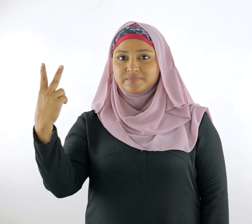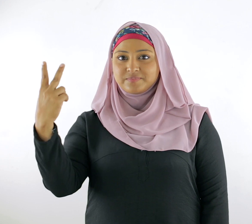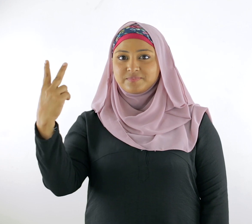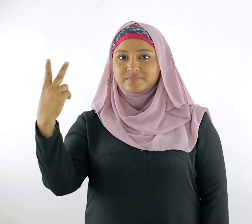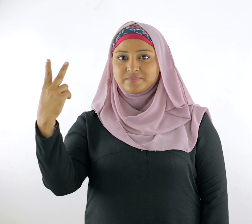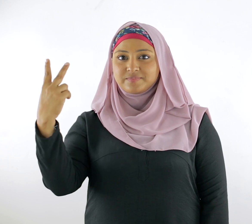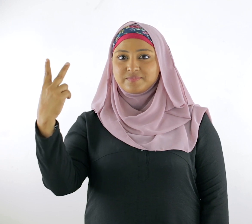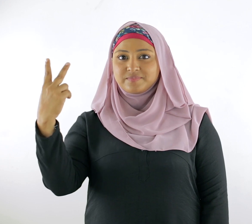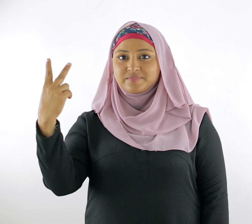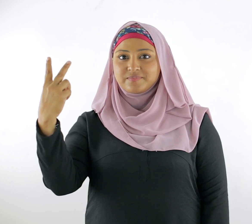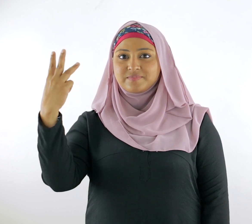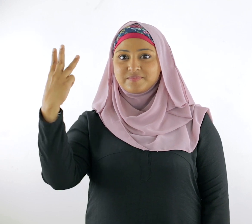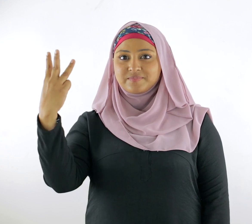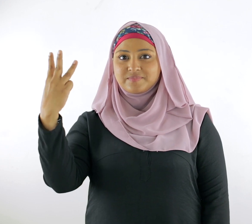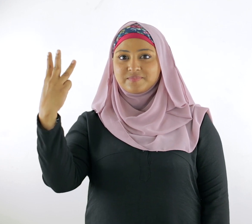2, 3,